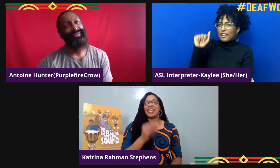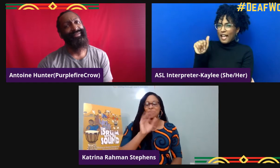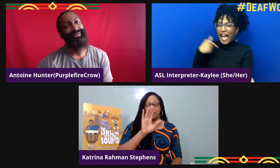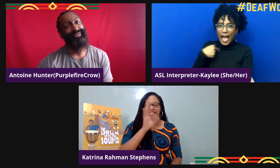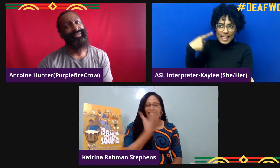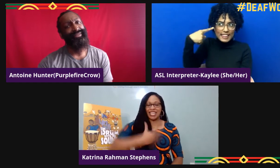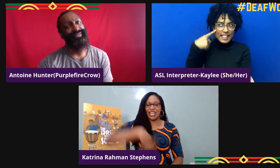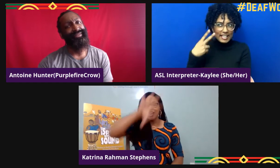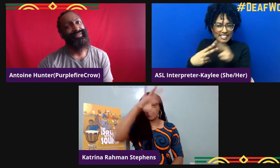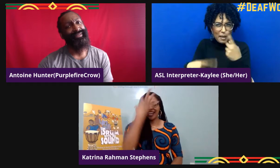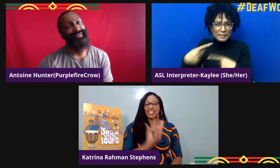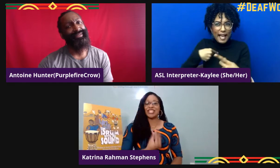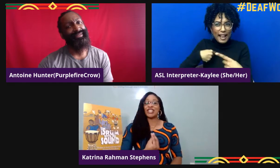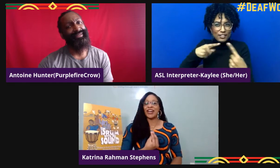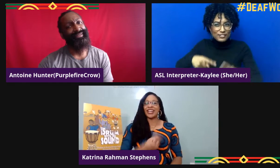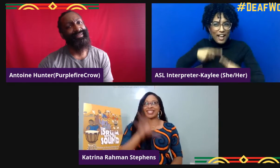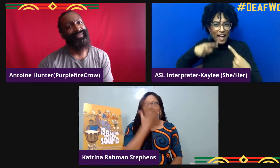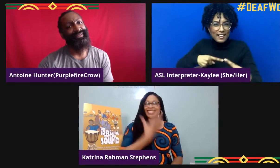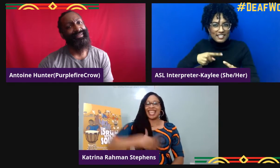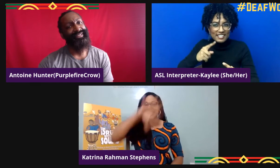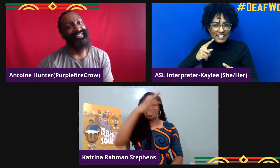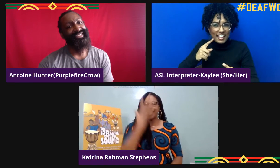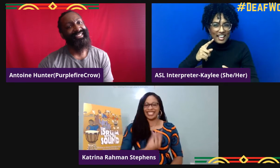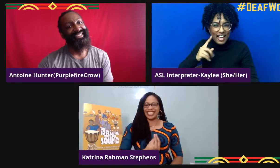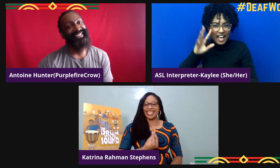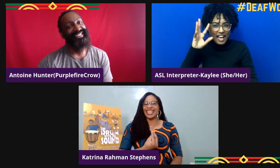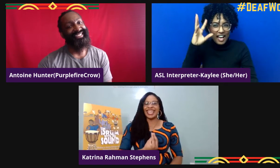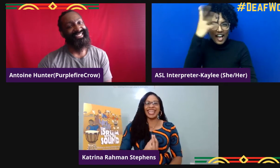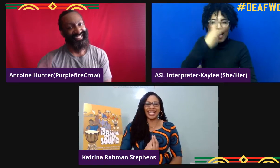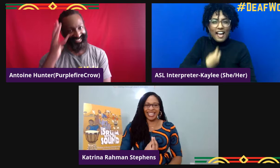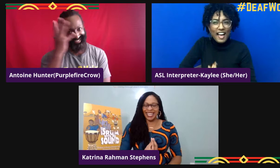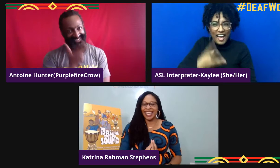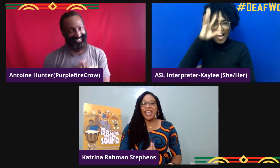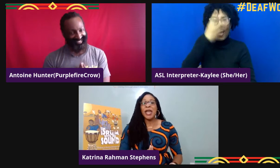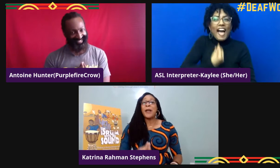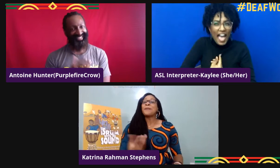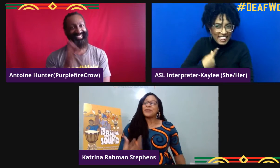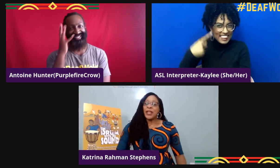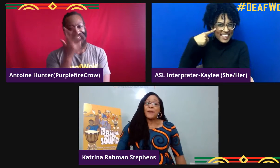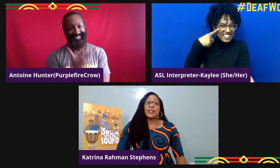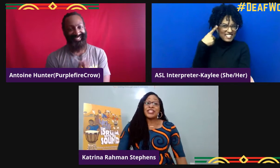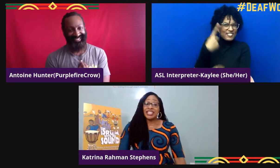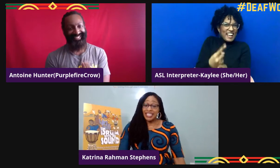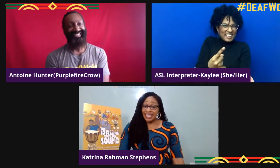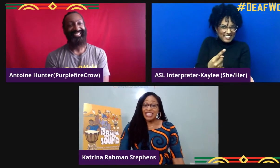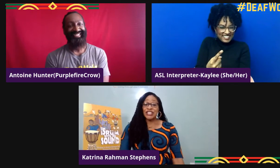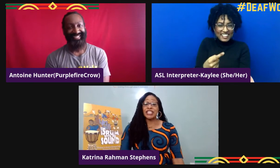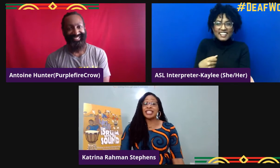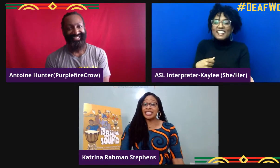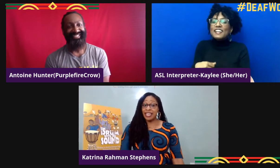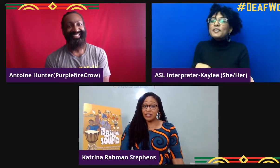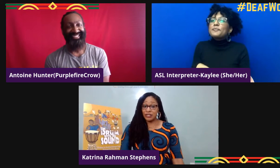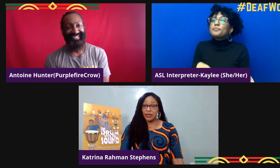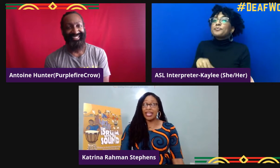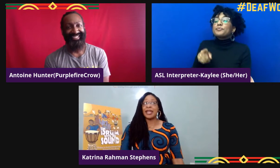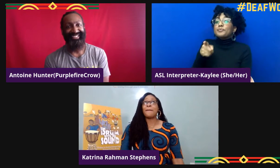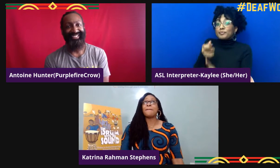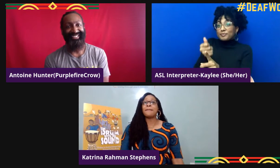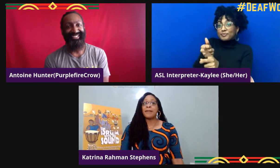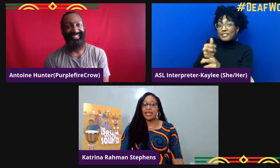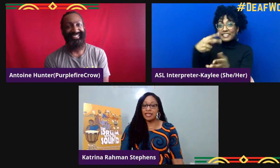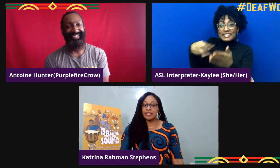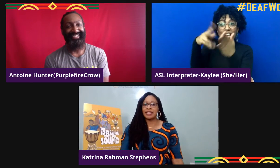signing her name correctly. I think that's it. But Hmm. she's a dancer,